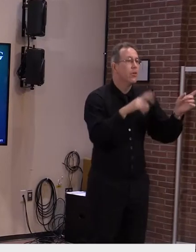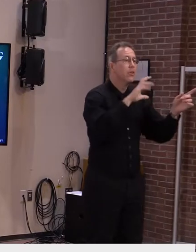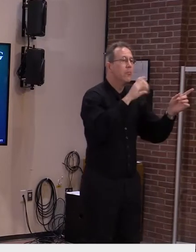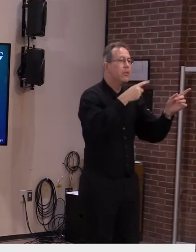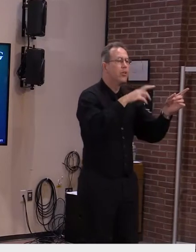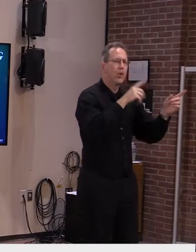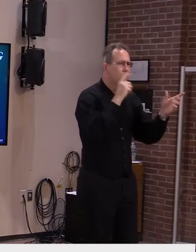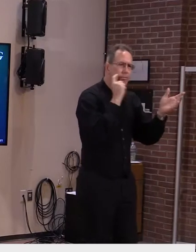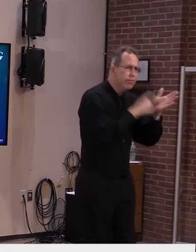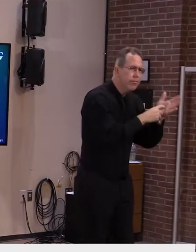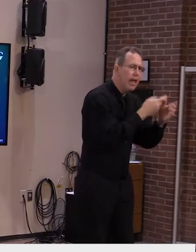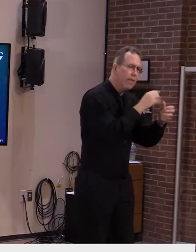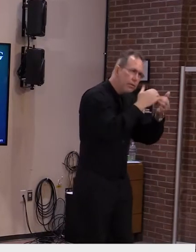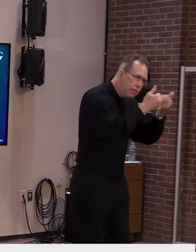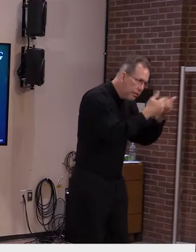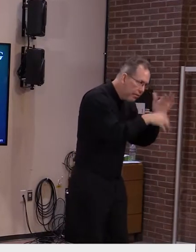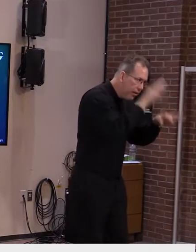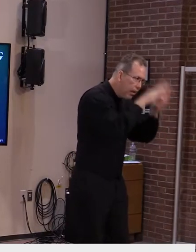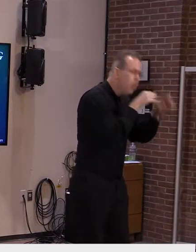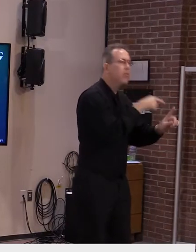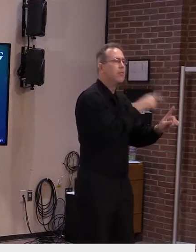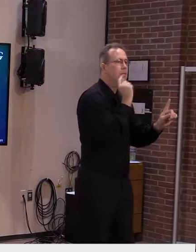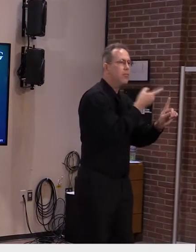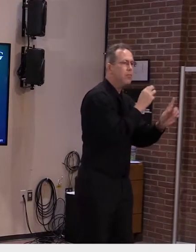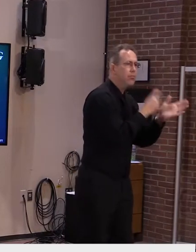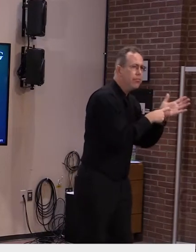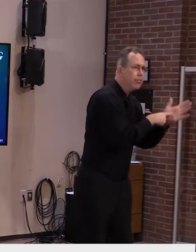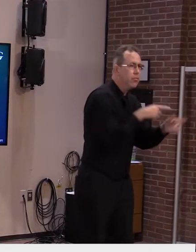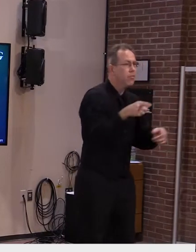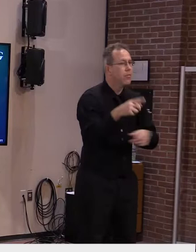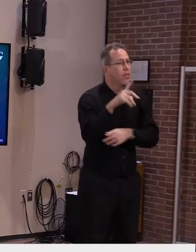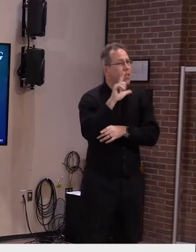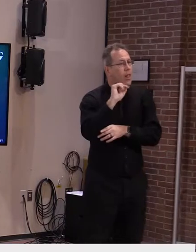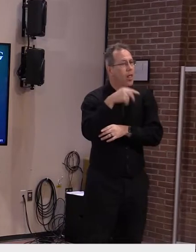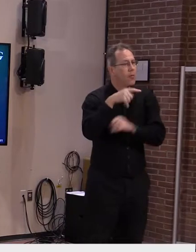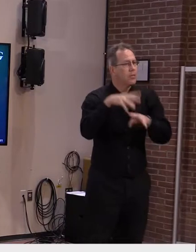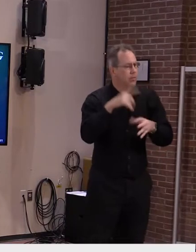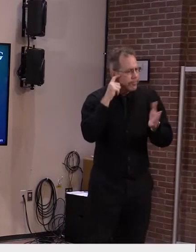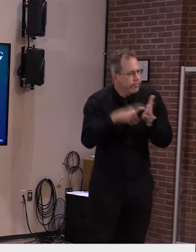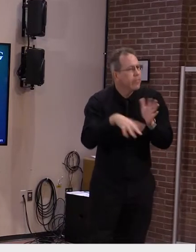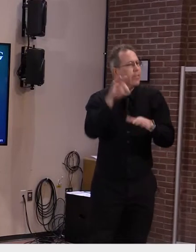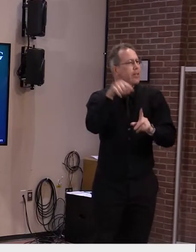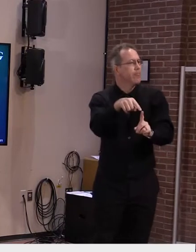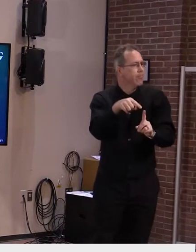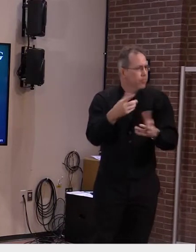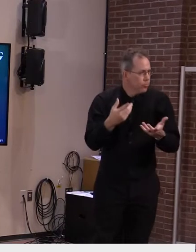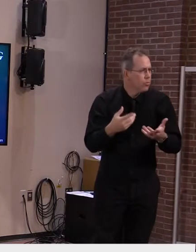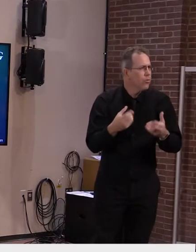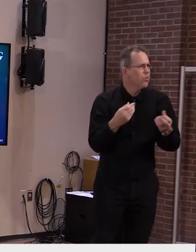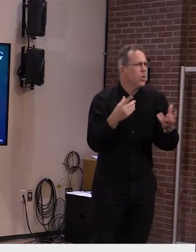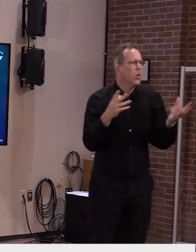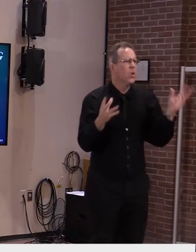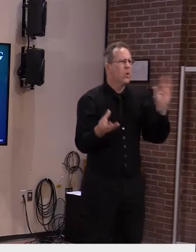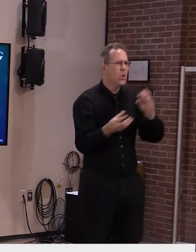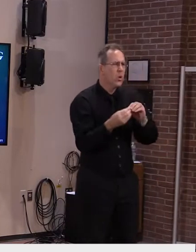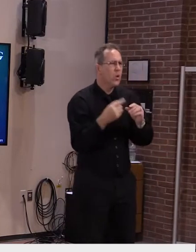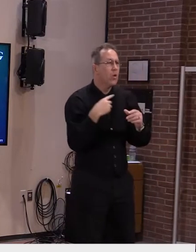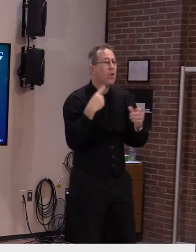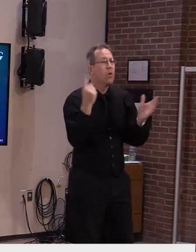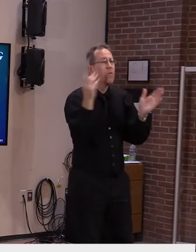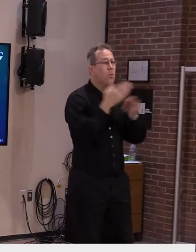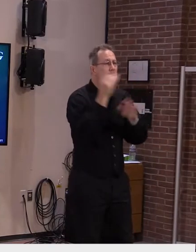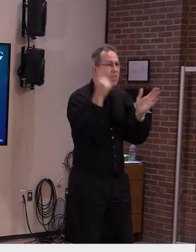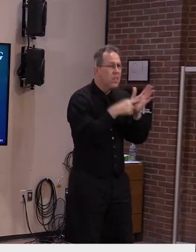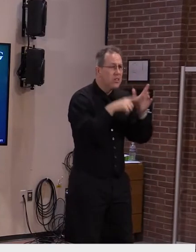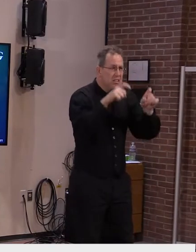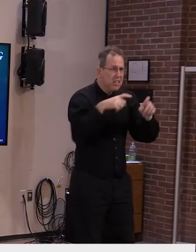we were able to offer testing appointments throughout the state. A total of 1,130 tests were processed on